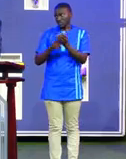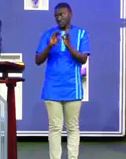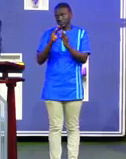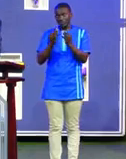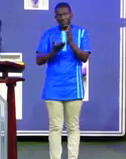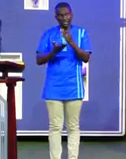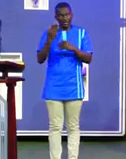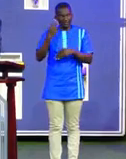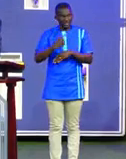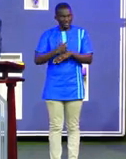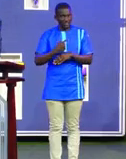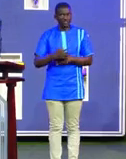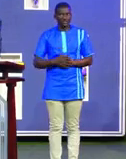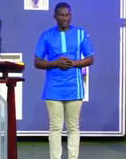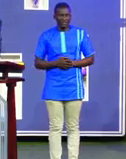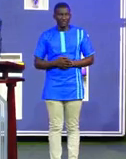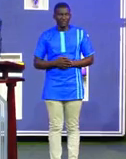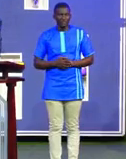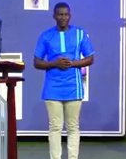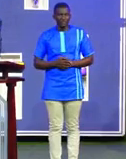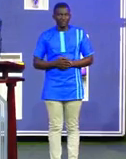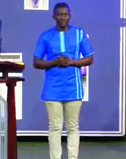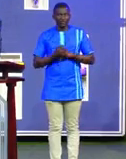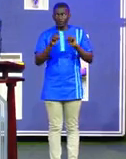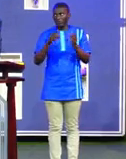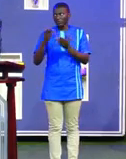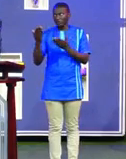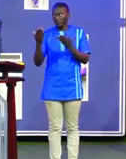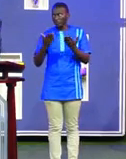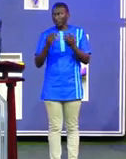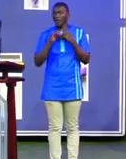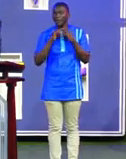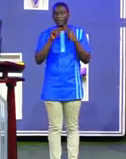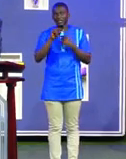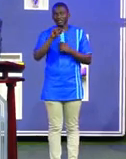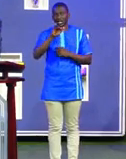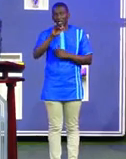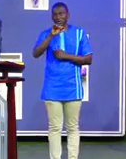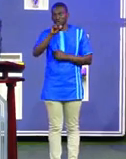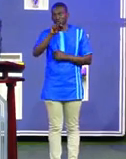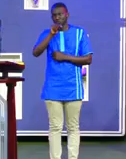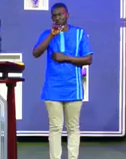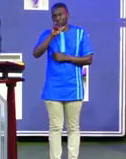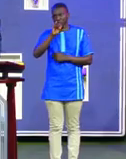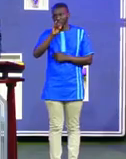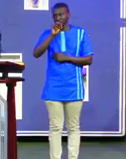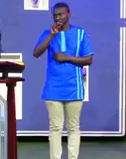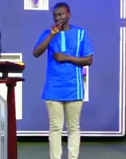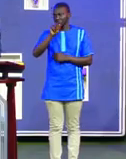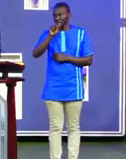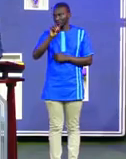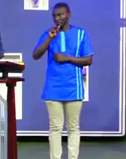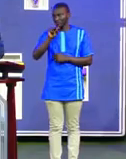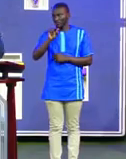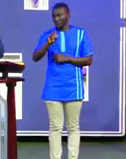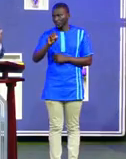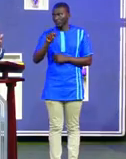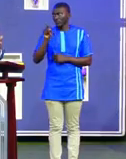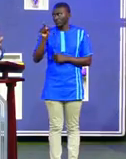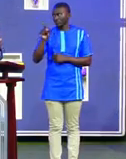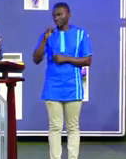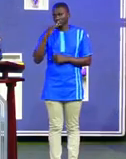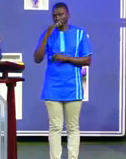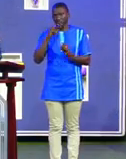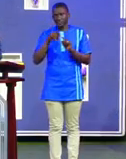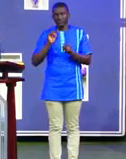the family update. Tujja kuba twaniriza omutume Nyonyi Ntono. We shall be welcoming Apostle Ephraim Nyonyi Ntono. Ayogereko